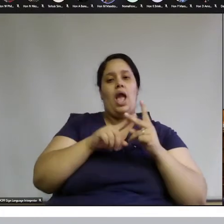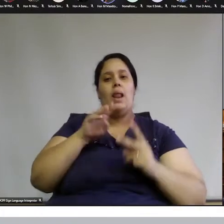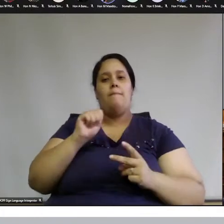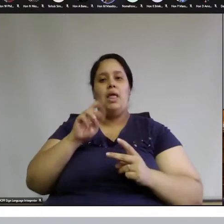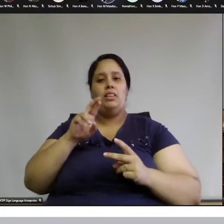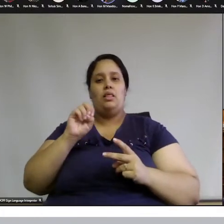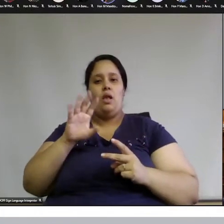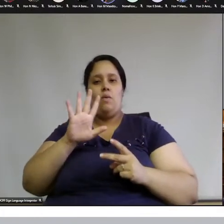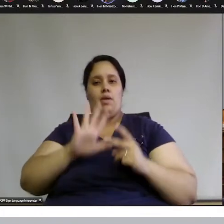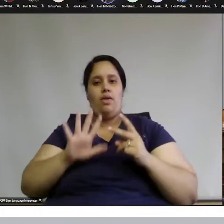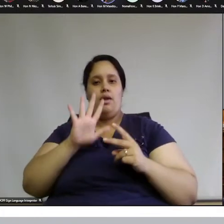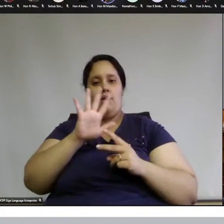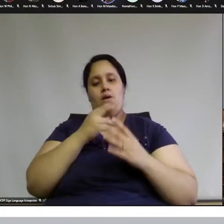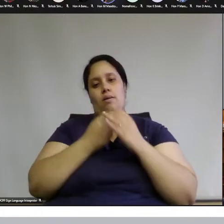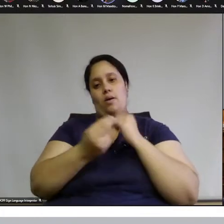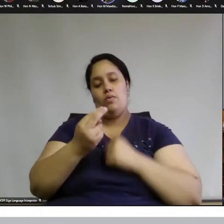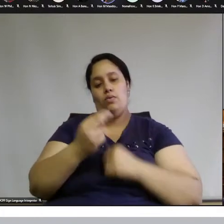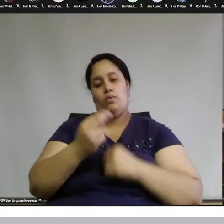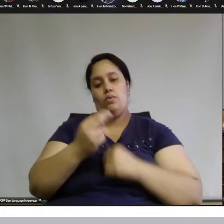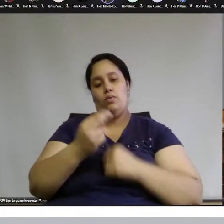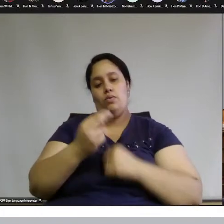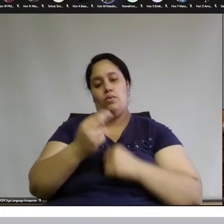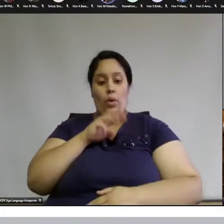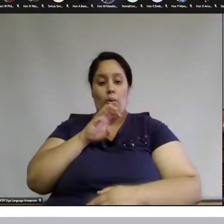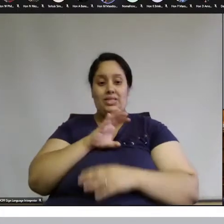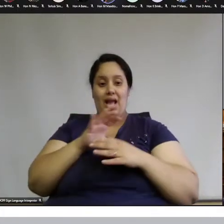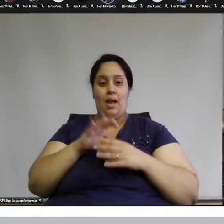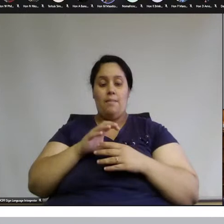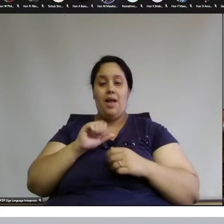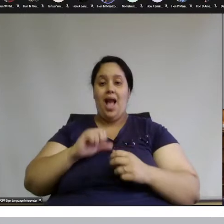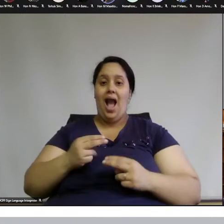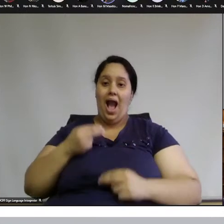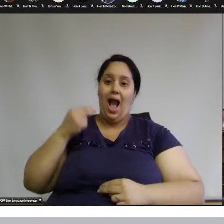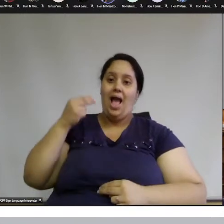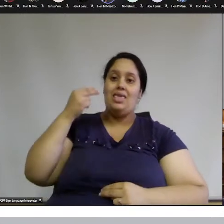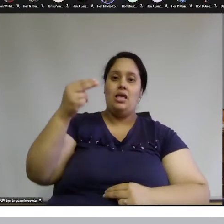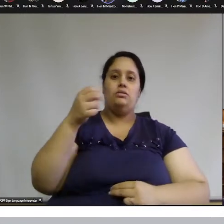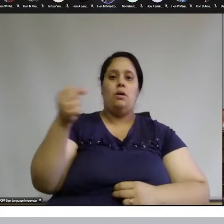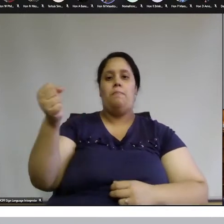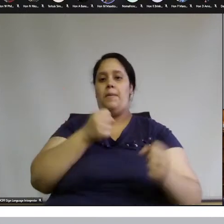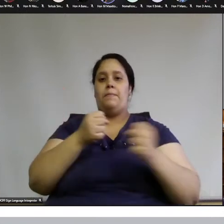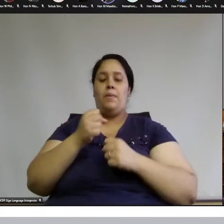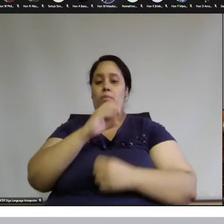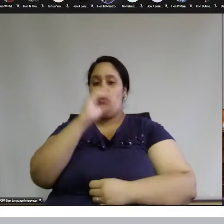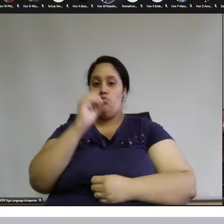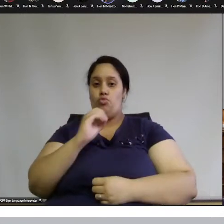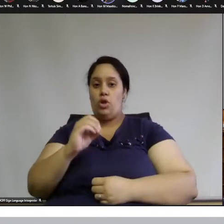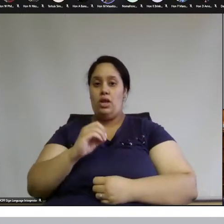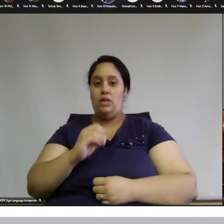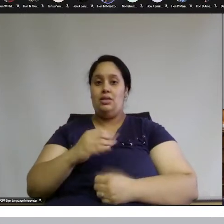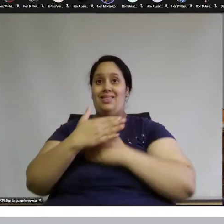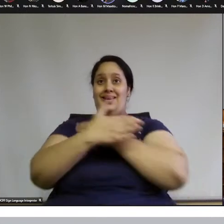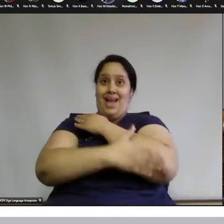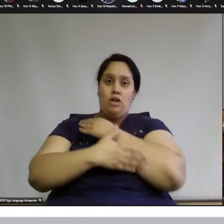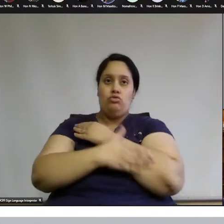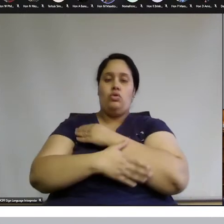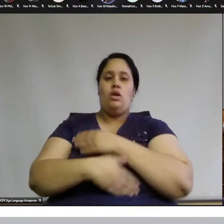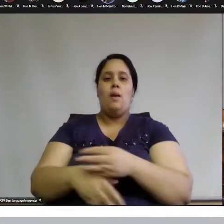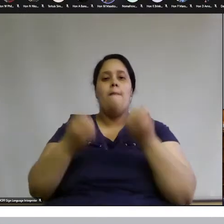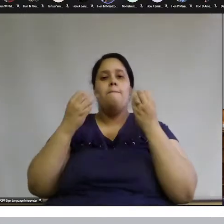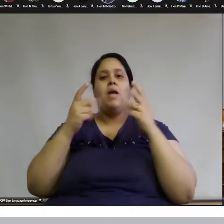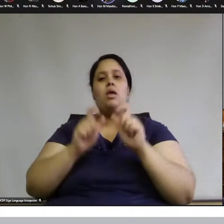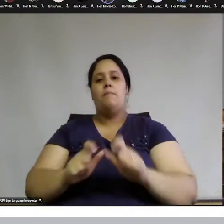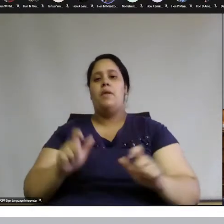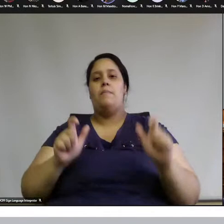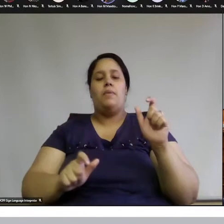the Western Cape has the highest employment rate in the country, most residents do not qualify for breaking